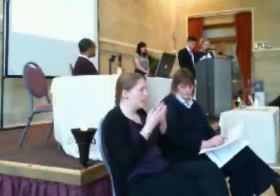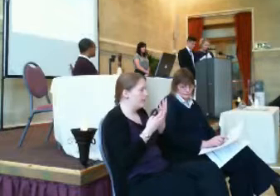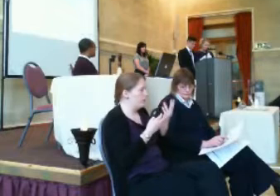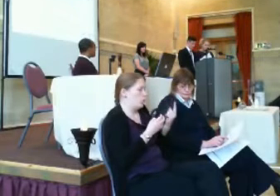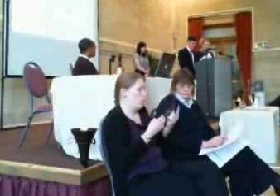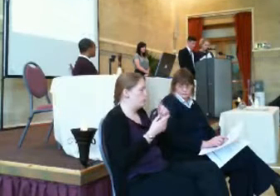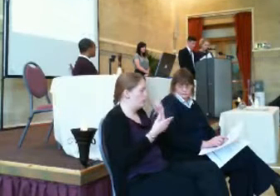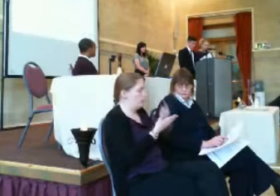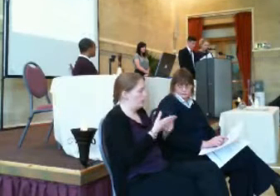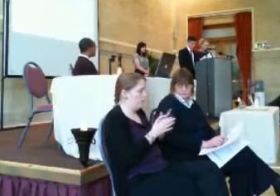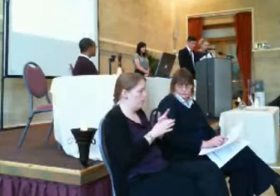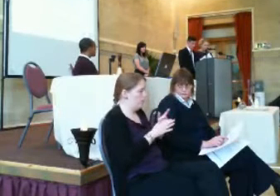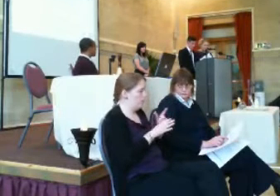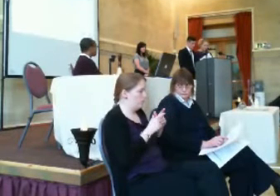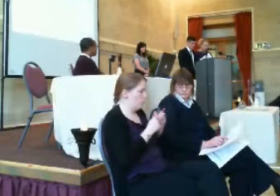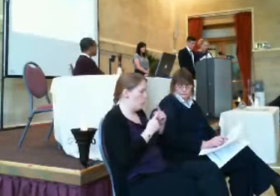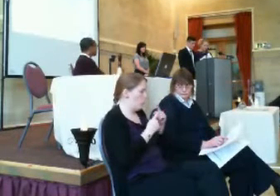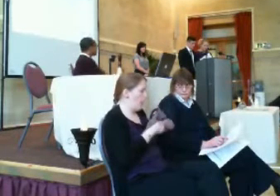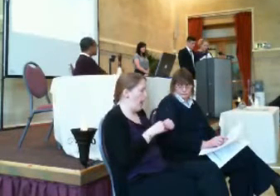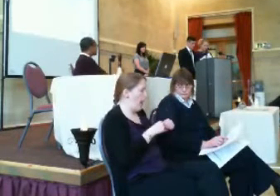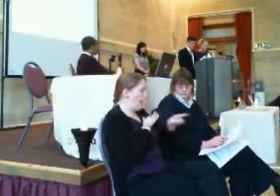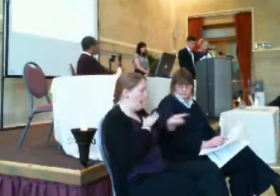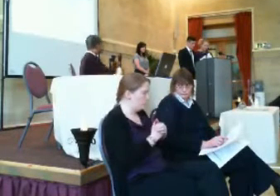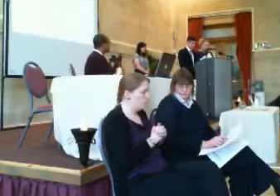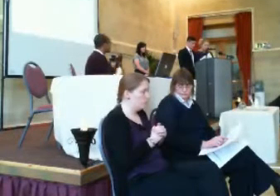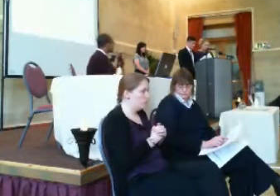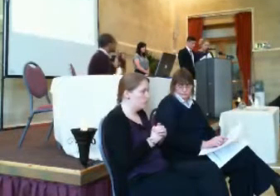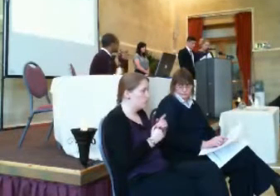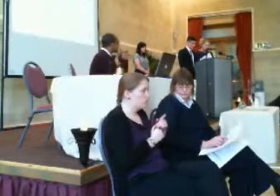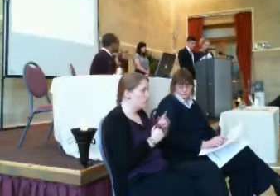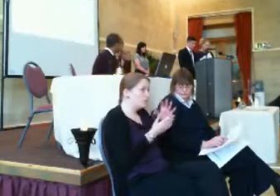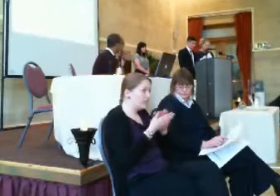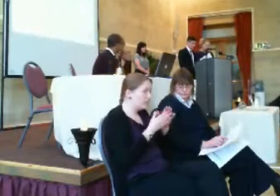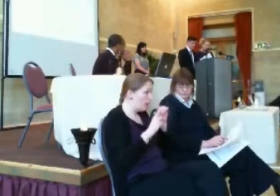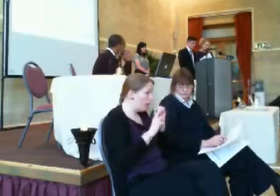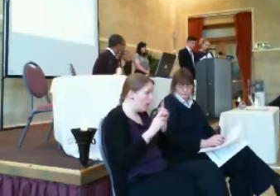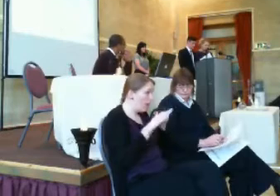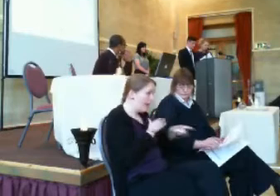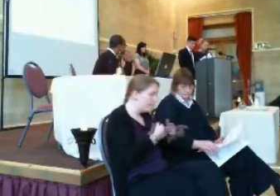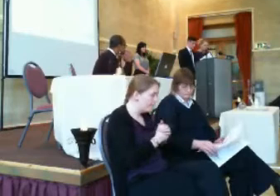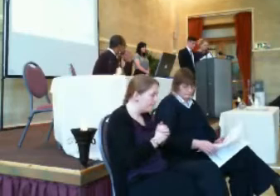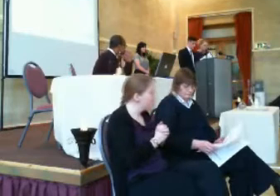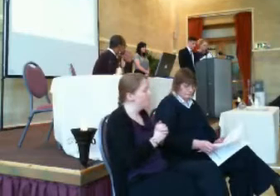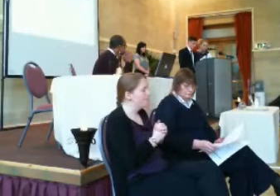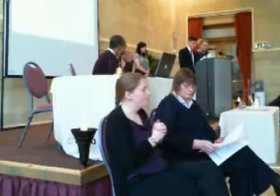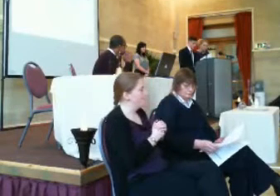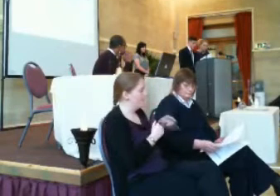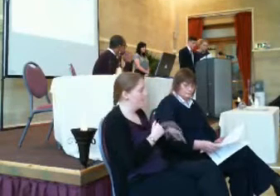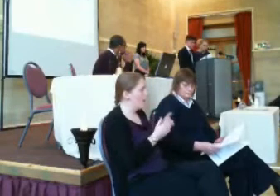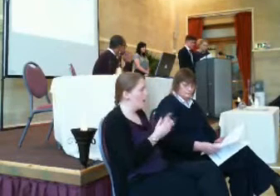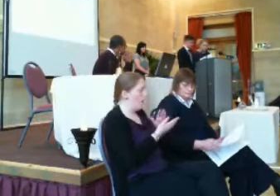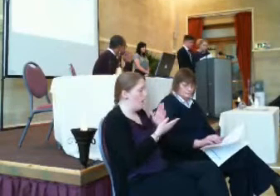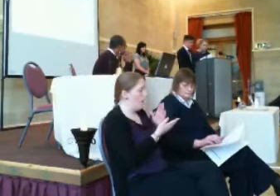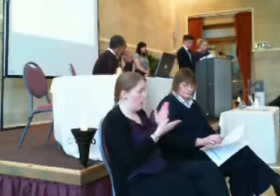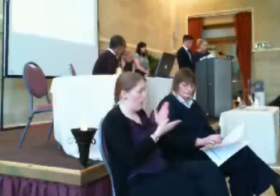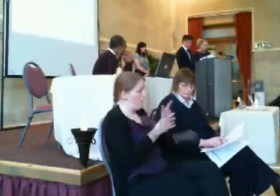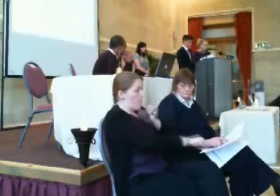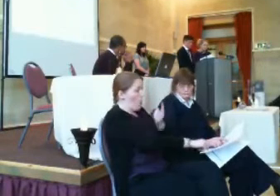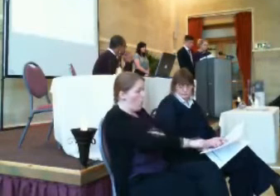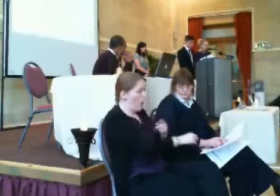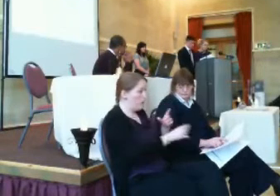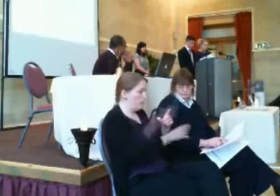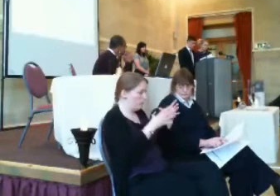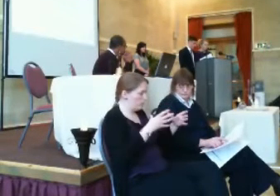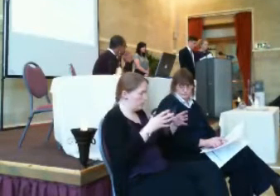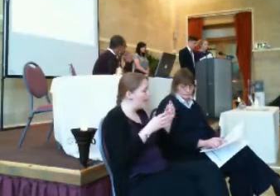longer? When the German army invaded Poland, 3 million Jews fell under their control. Jews made up 10% of the Polish